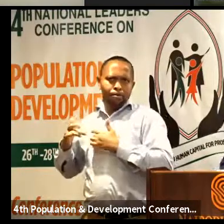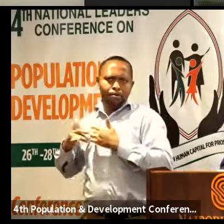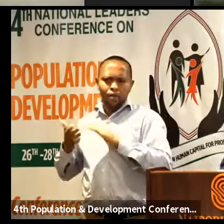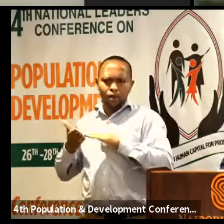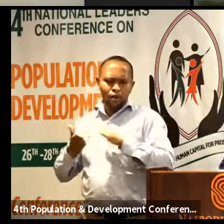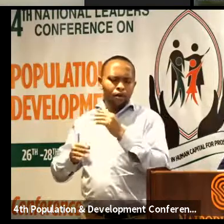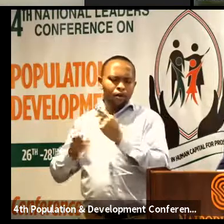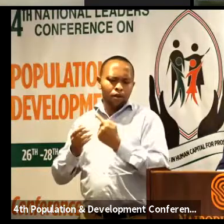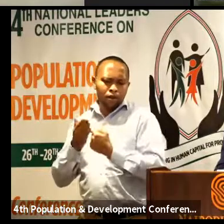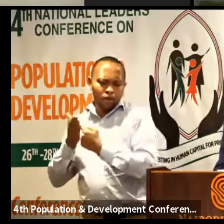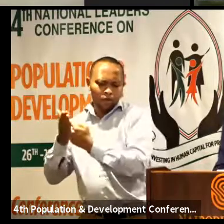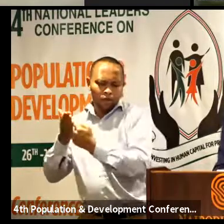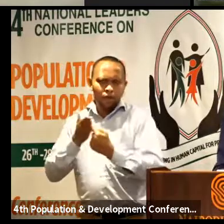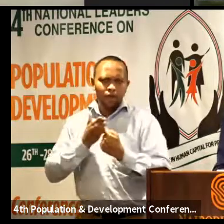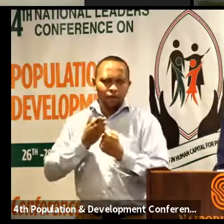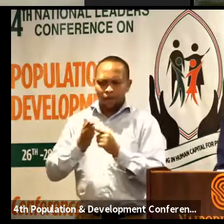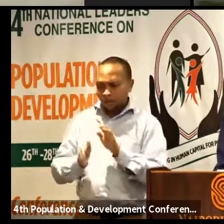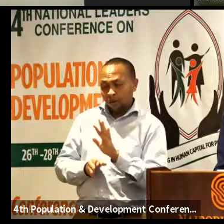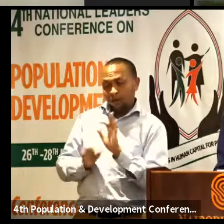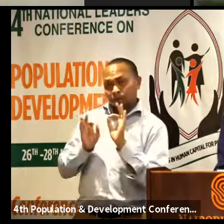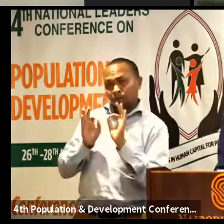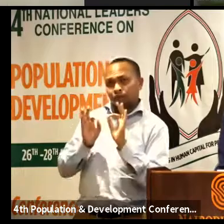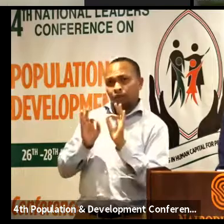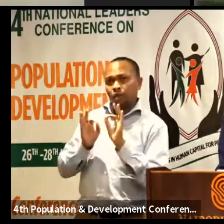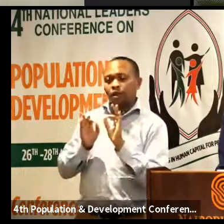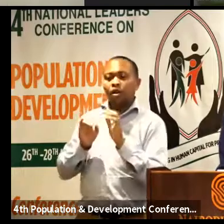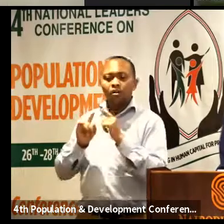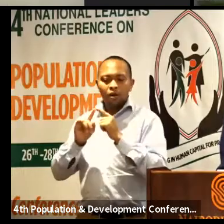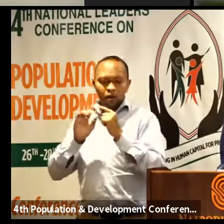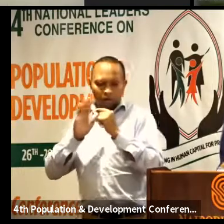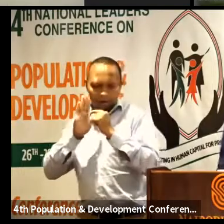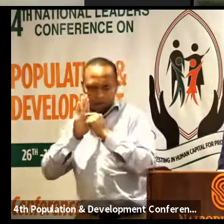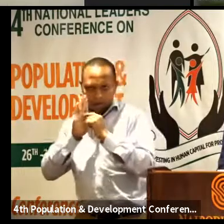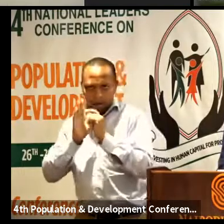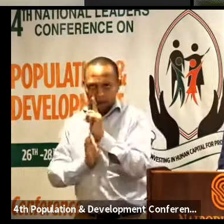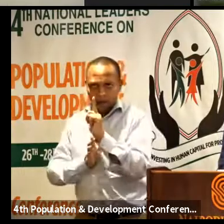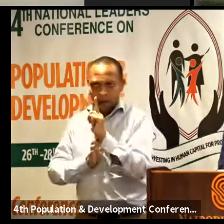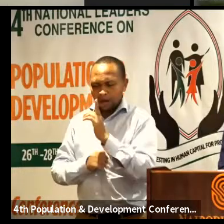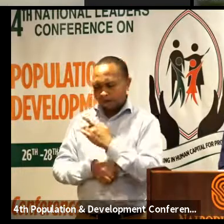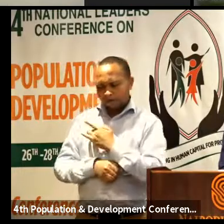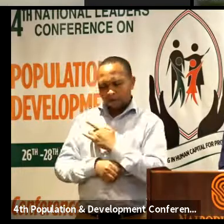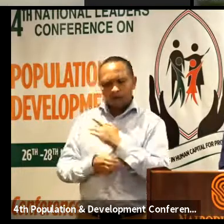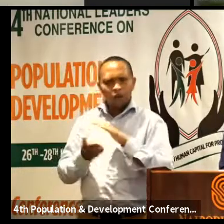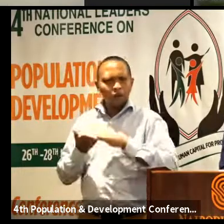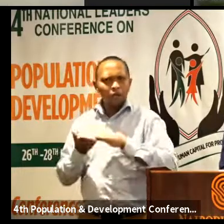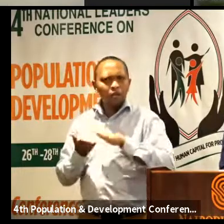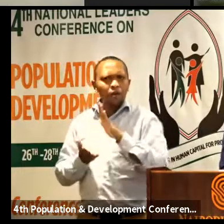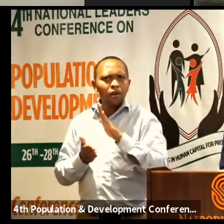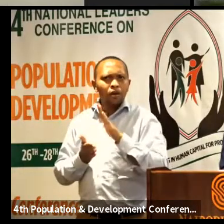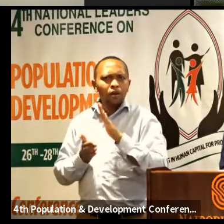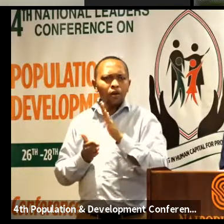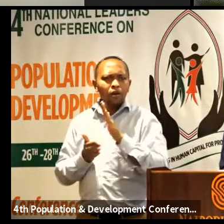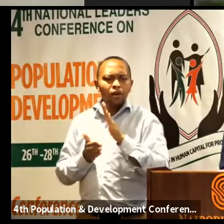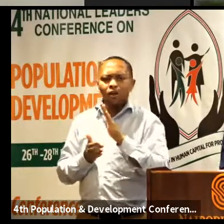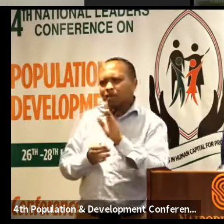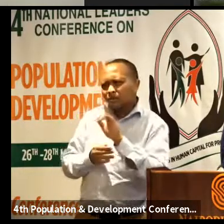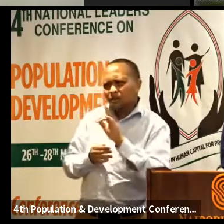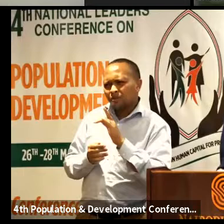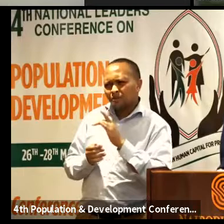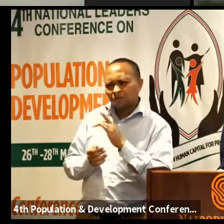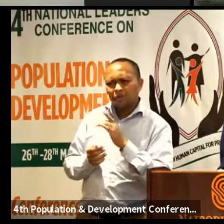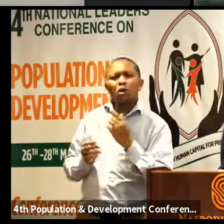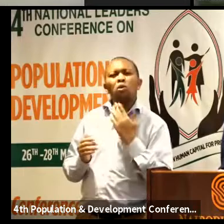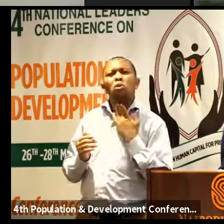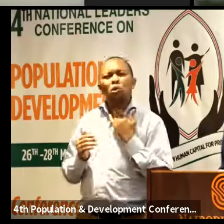gather from the discussion. But just to point out one thing that really I felt was not so much addressed as I would have wanted